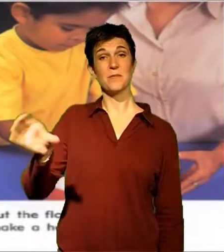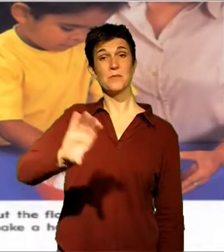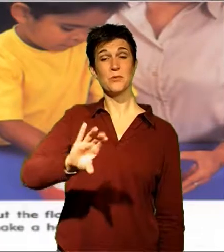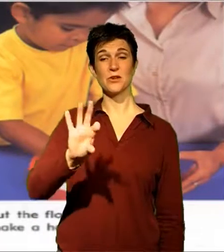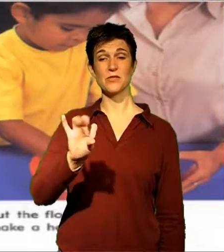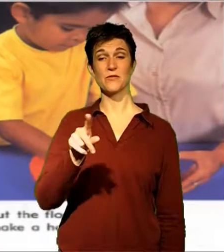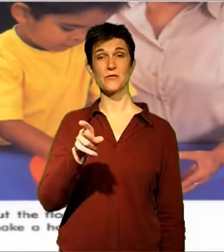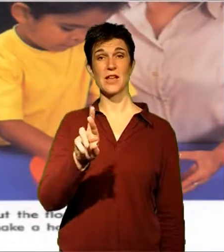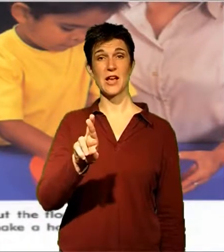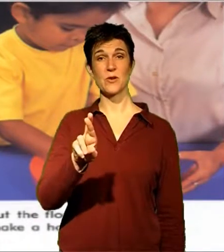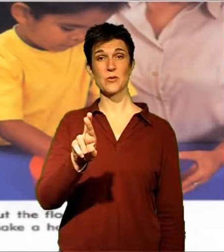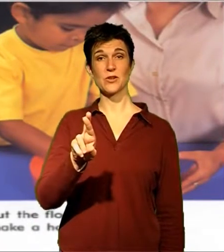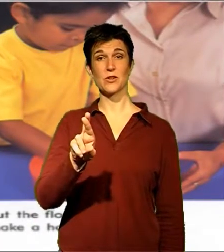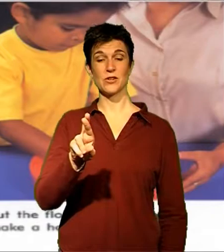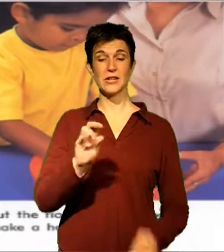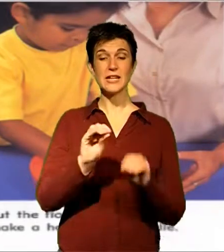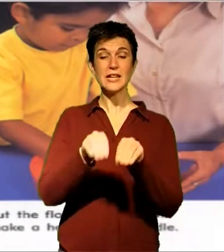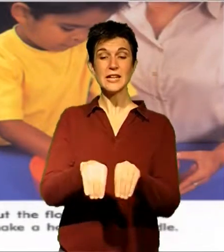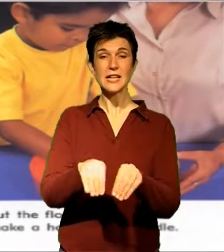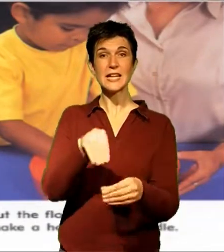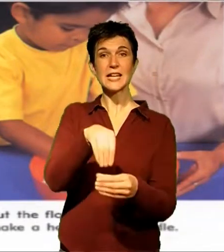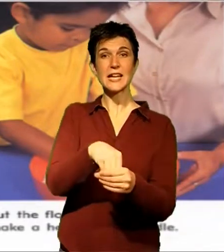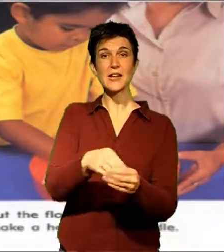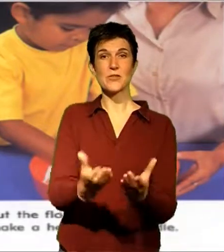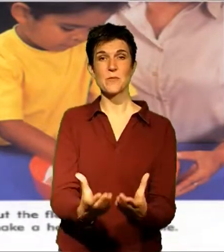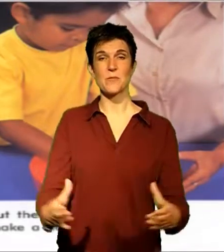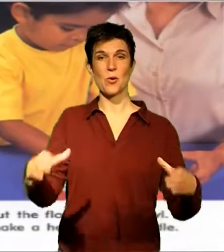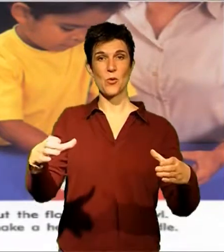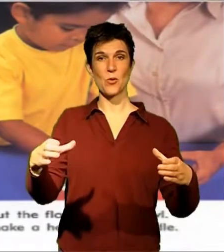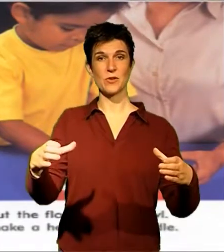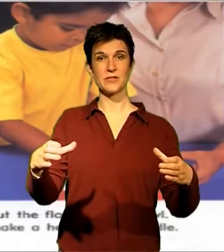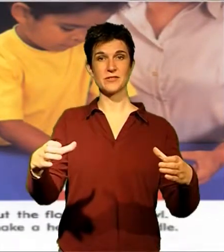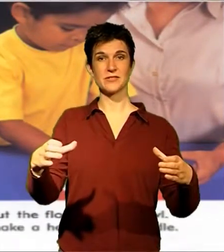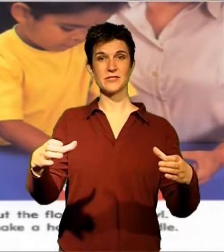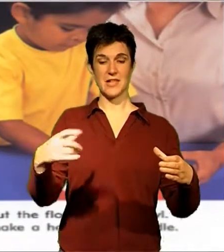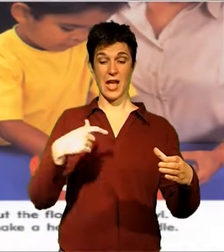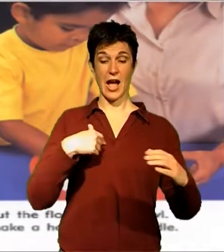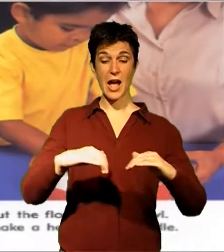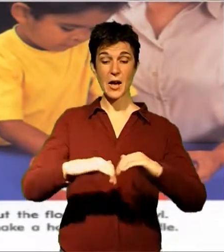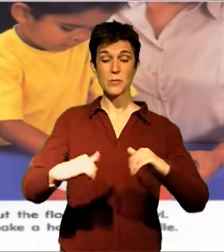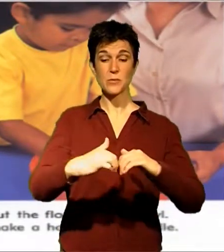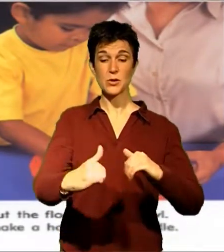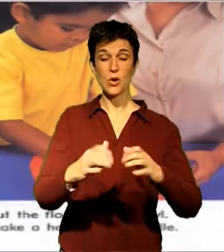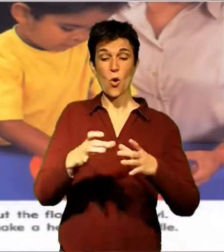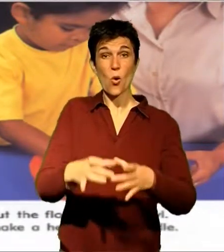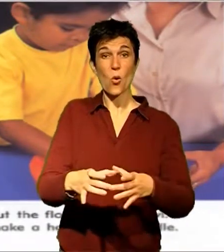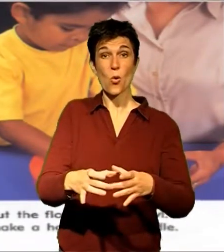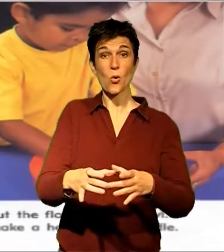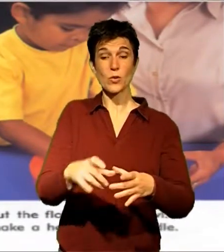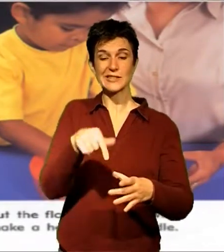I put the flour in the bowl. I make a hole in the middle.